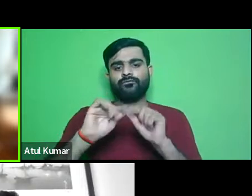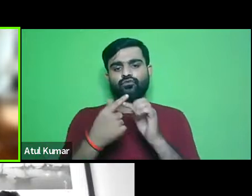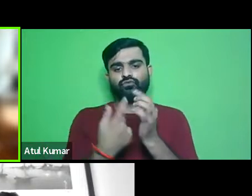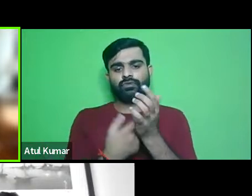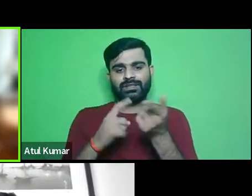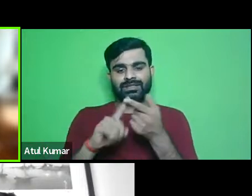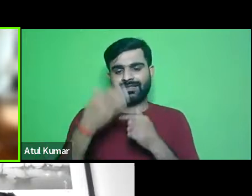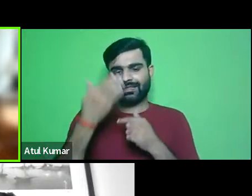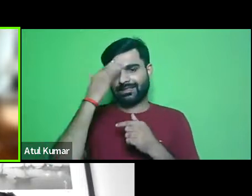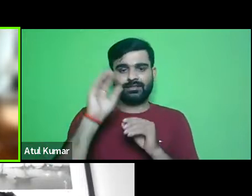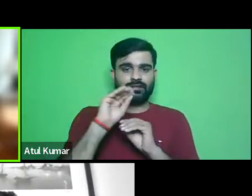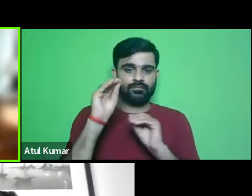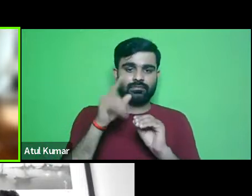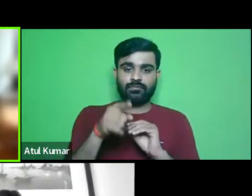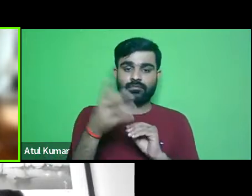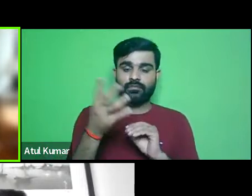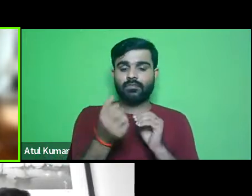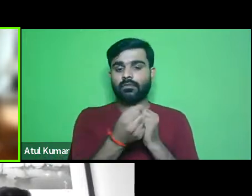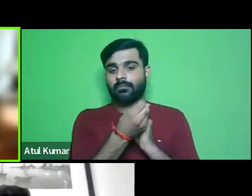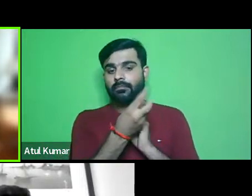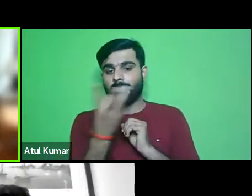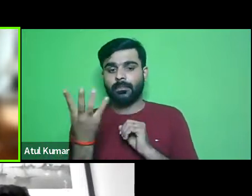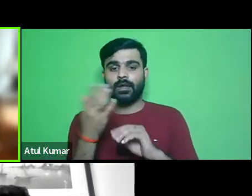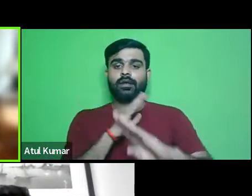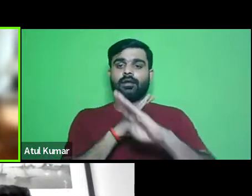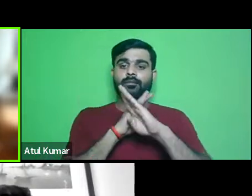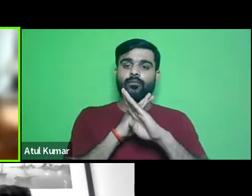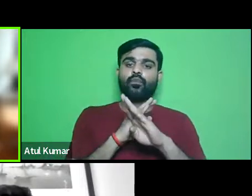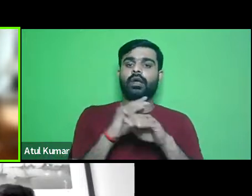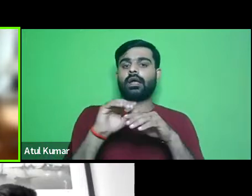that because those are already protected attributes, and we have